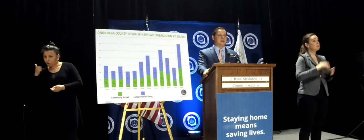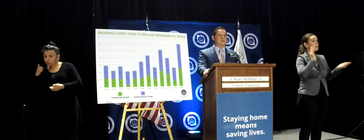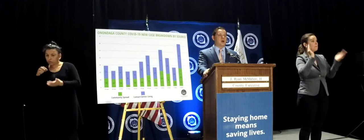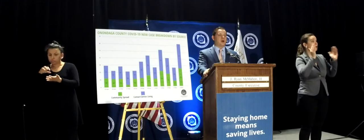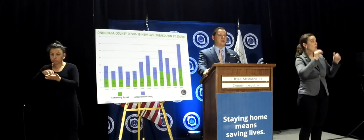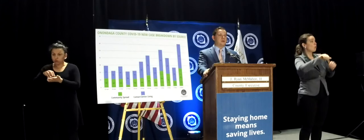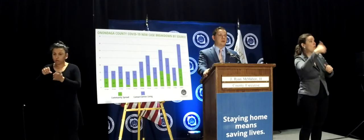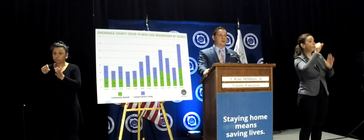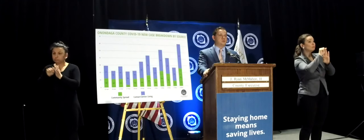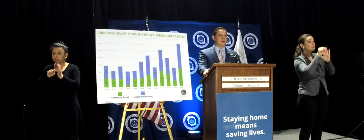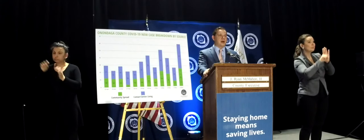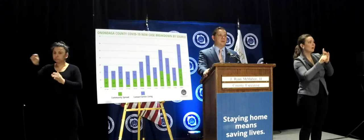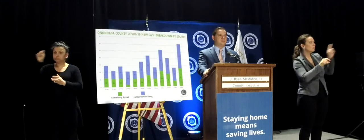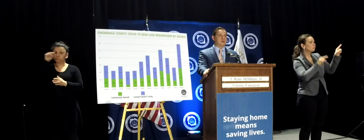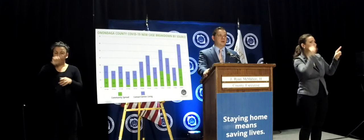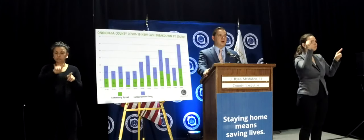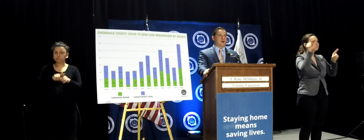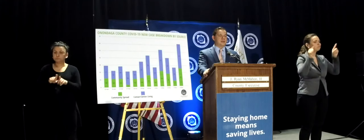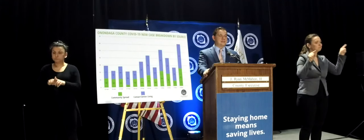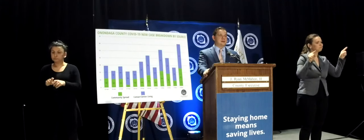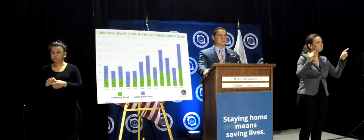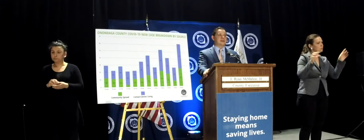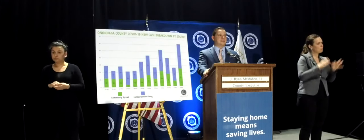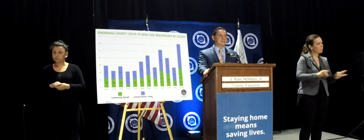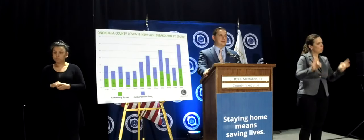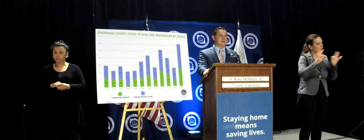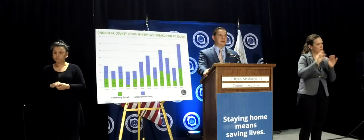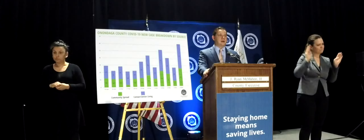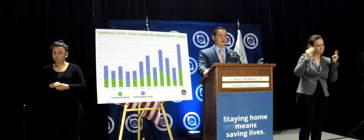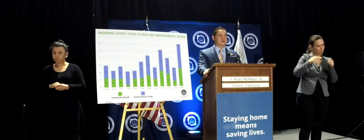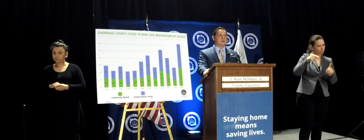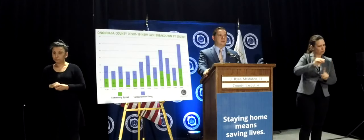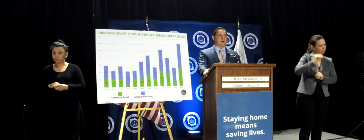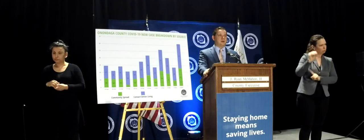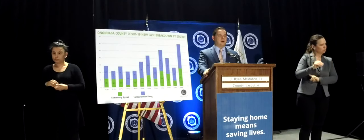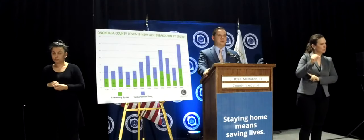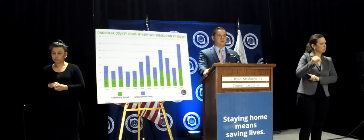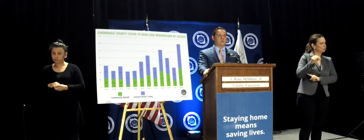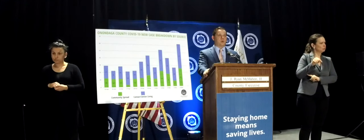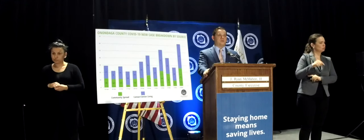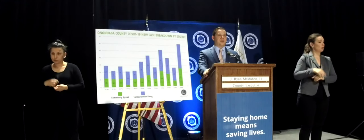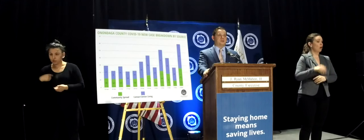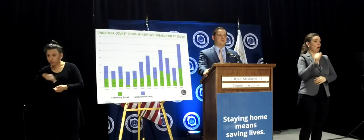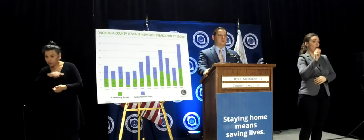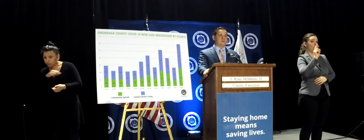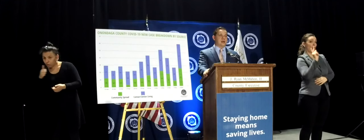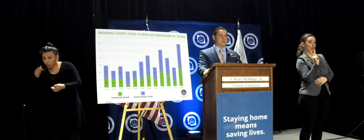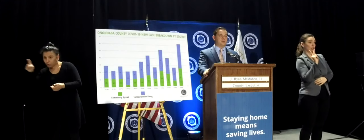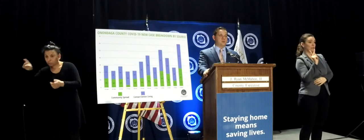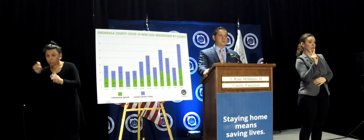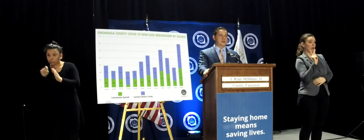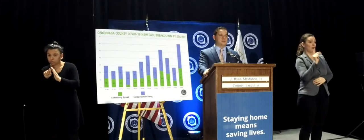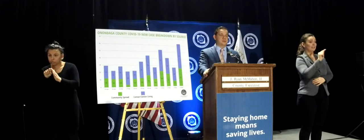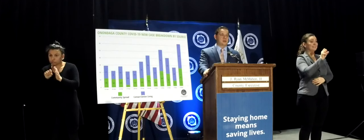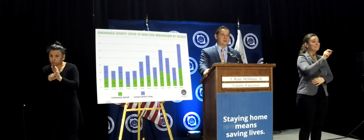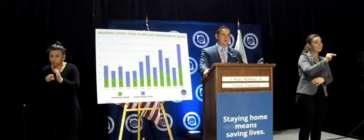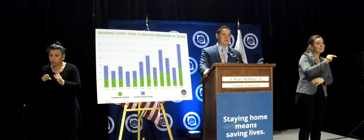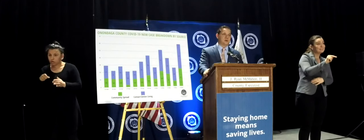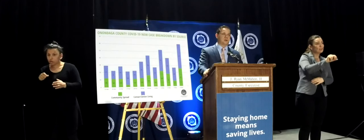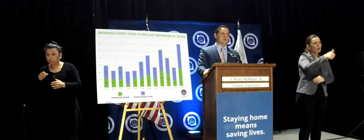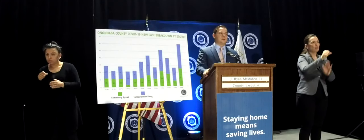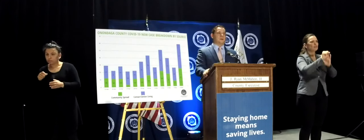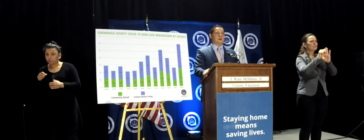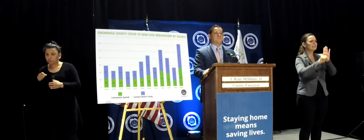been hit as hard as we have. Arkansas, Tennessee, our numbers are more reflective of what's happened in those states